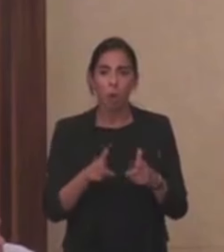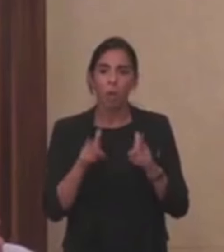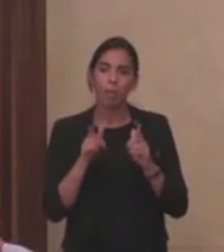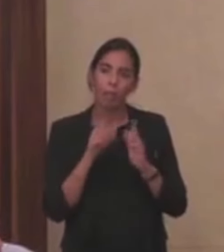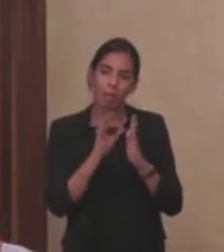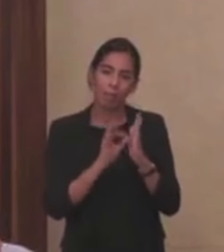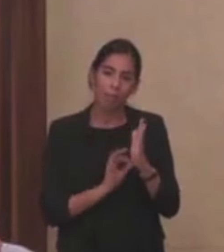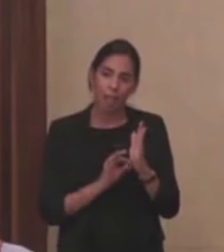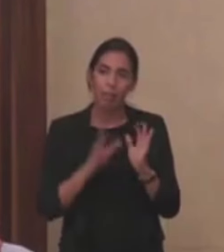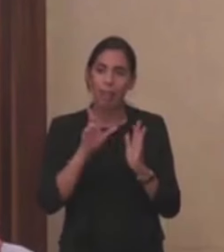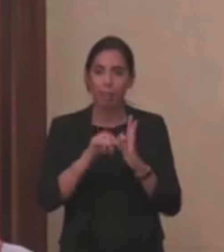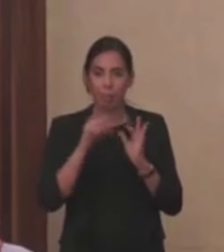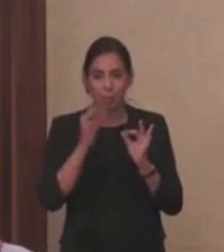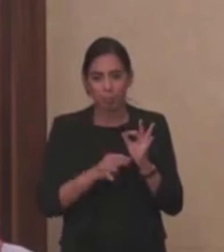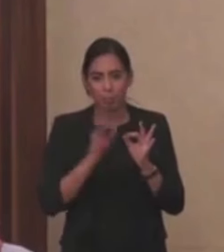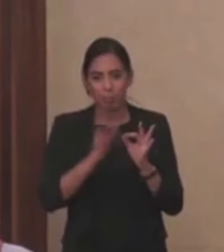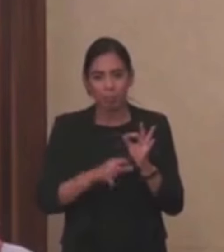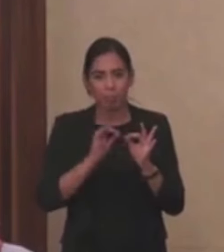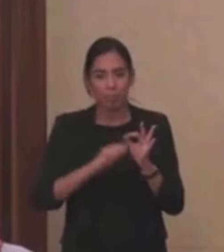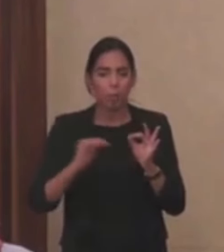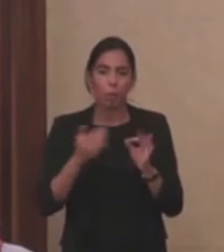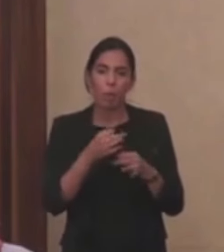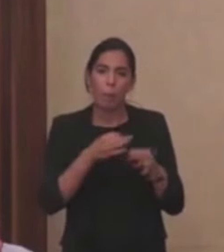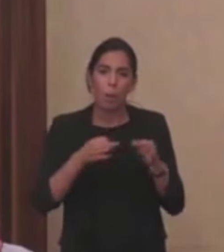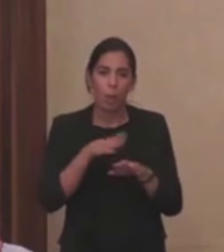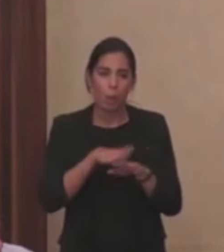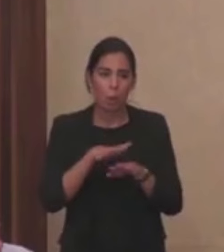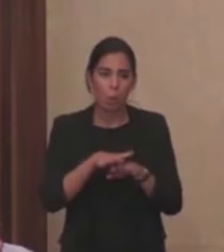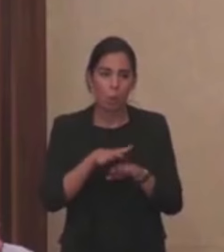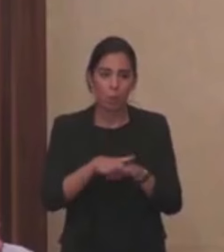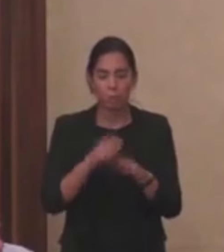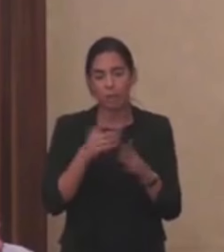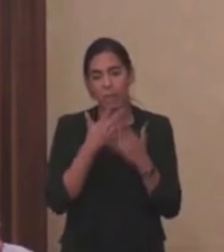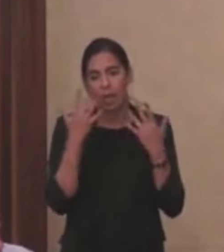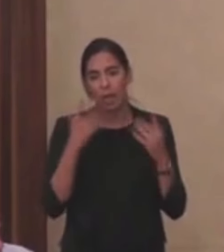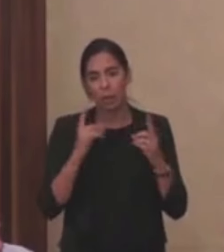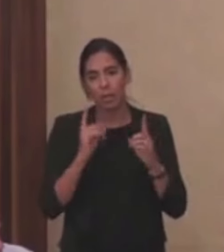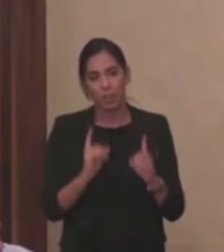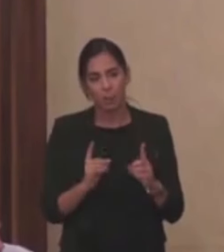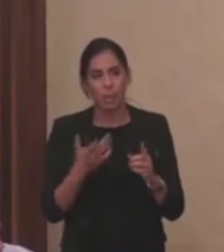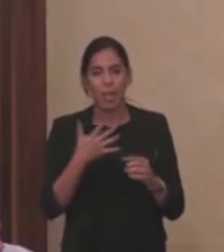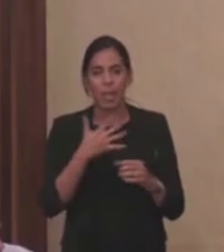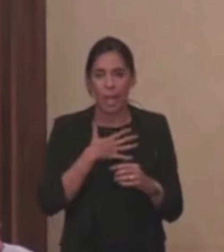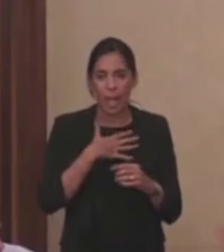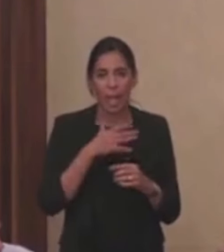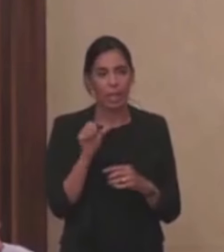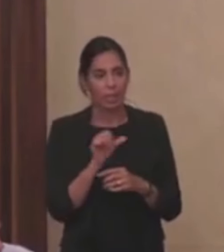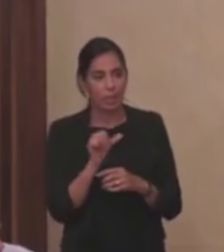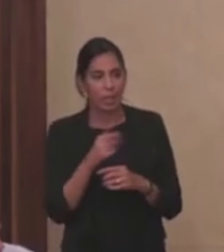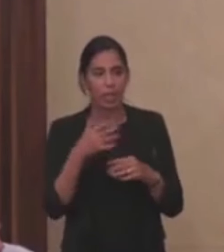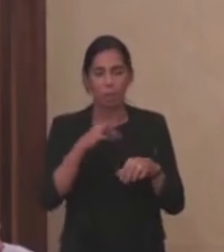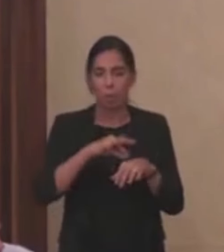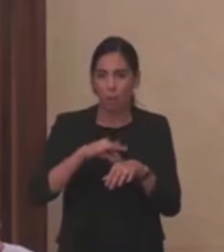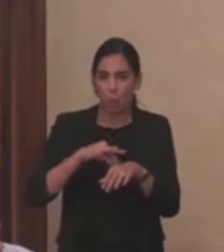apps that will provide real-time data, obviously depending on age,